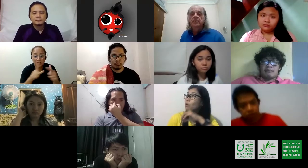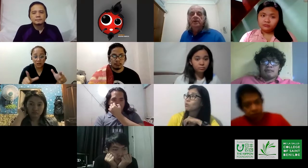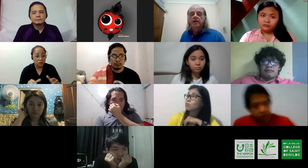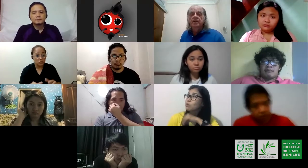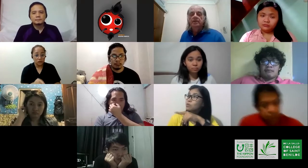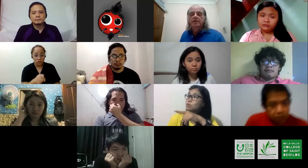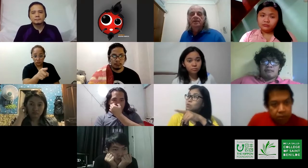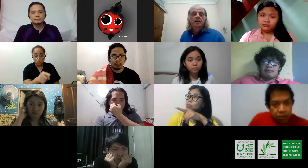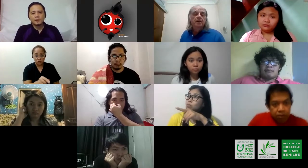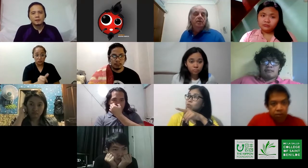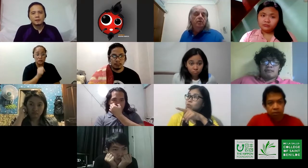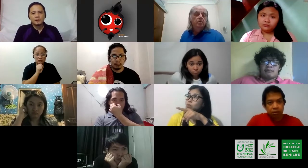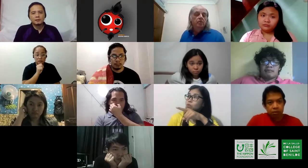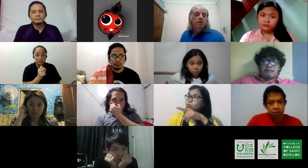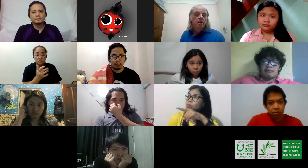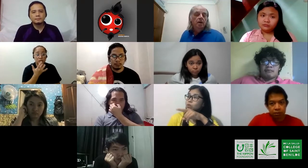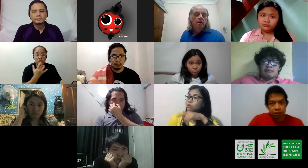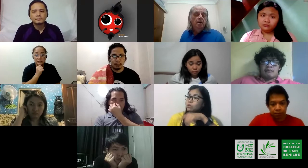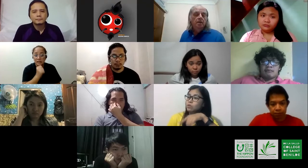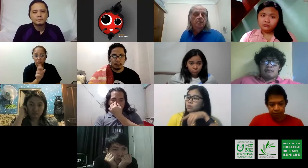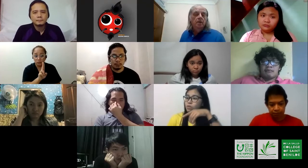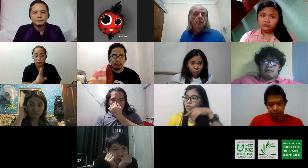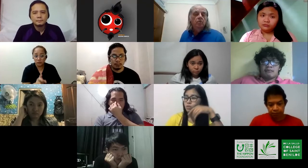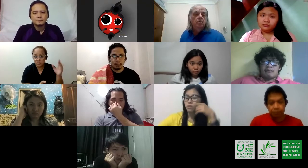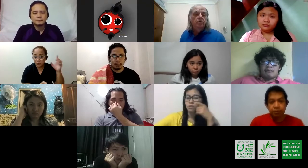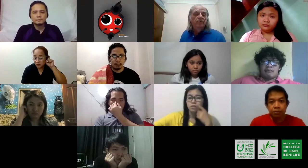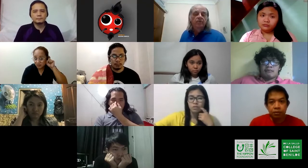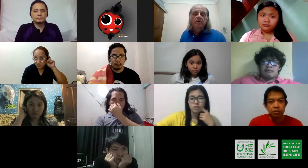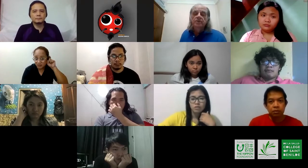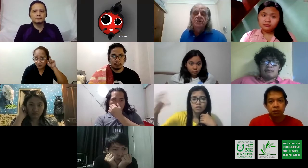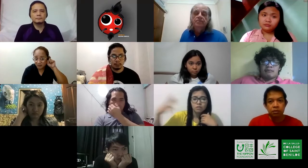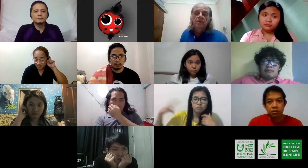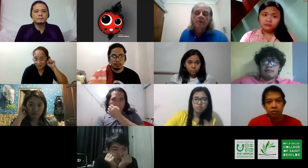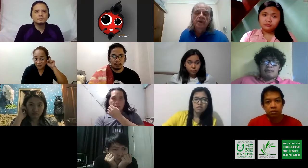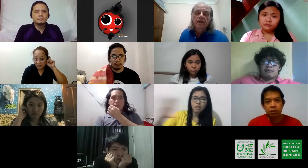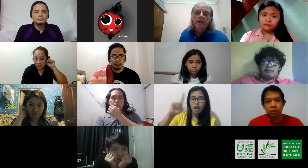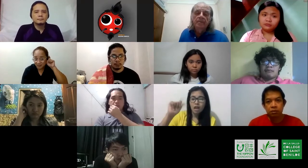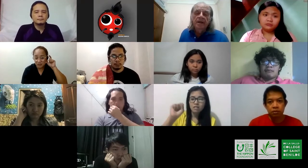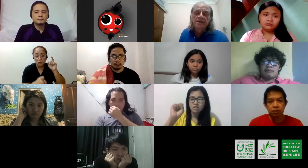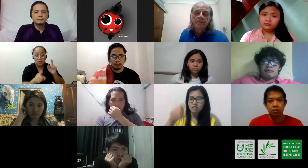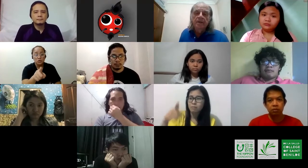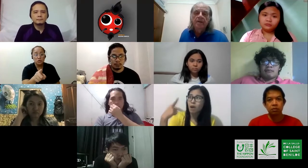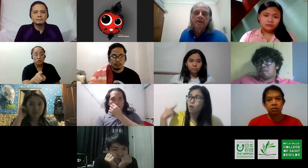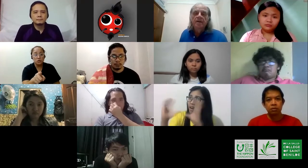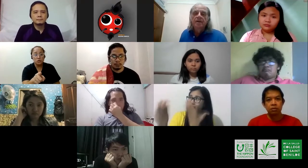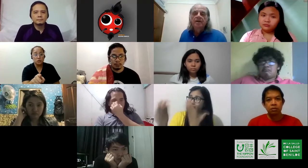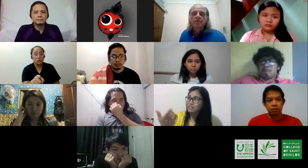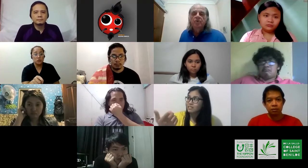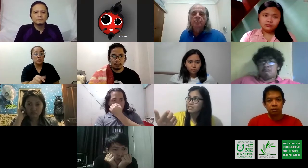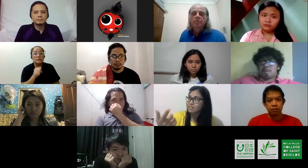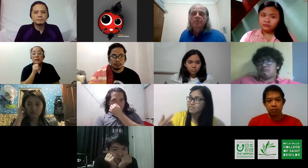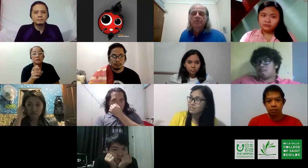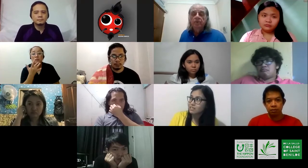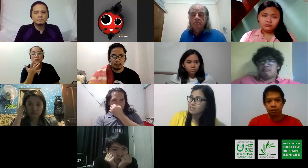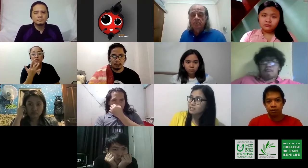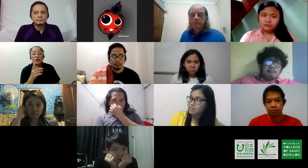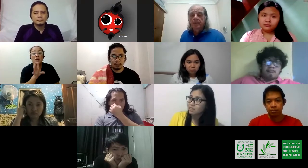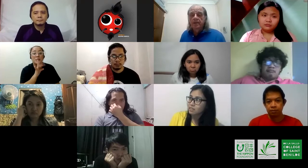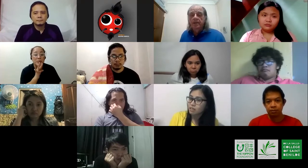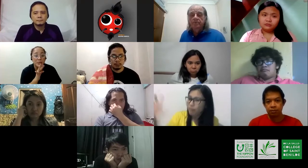aid. You don't prefer to communicate by speaking. You prefer to communicate through